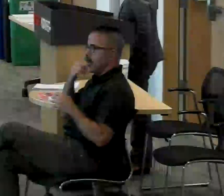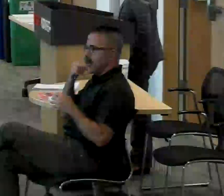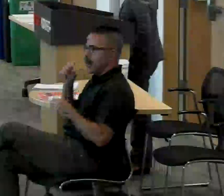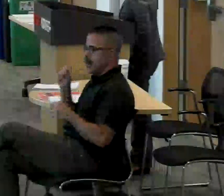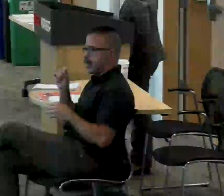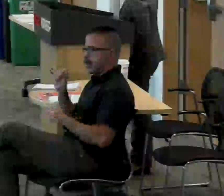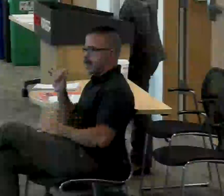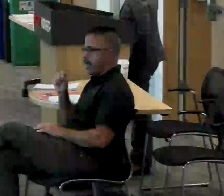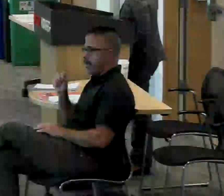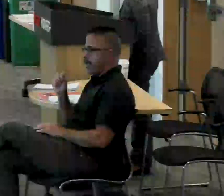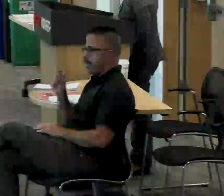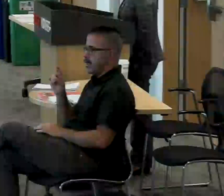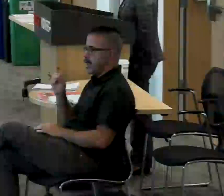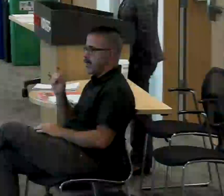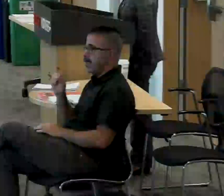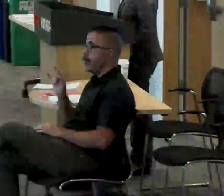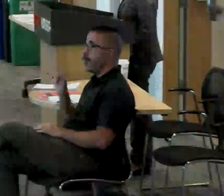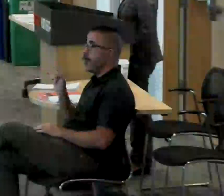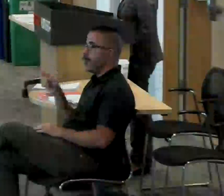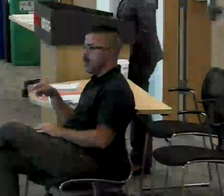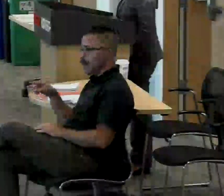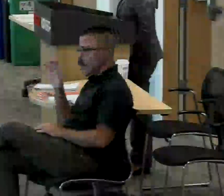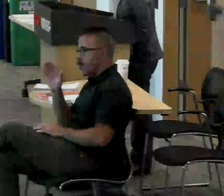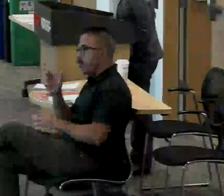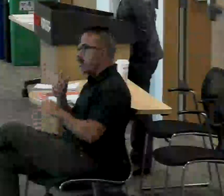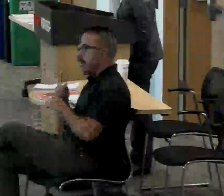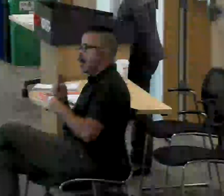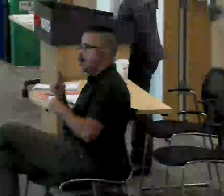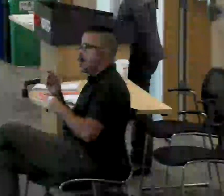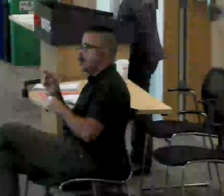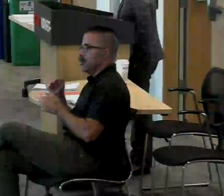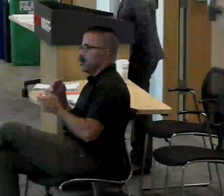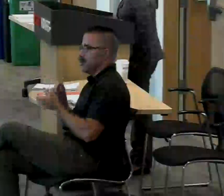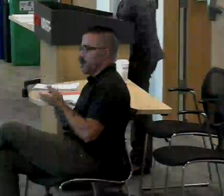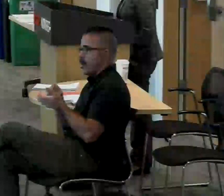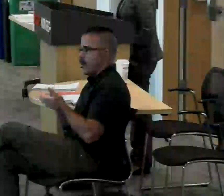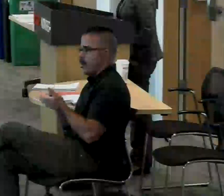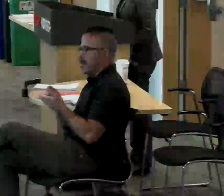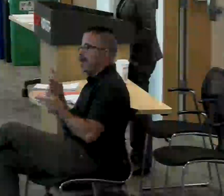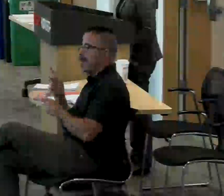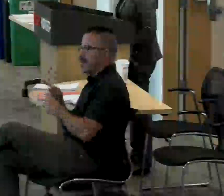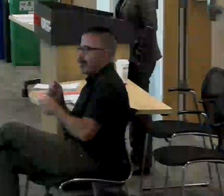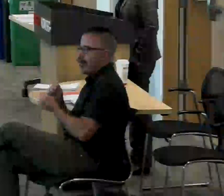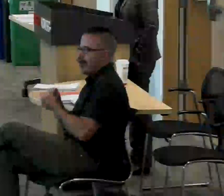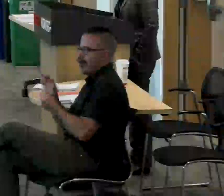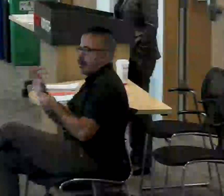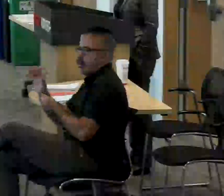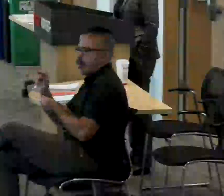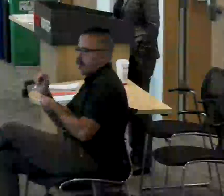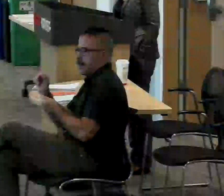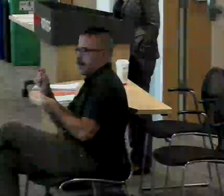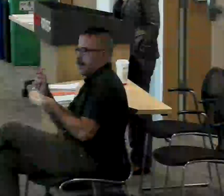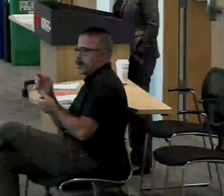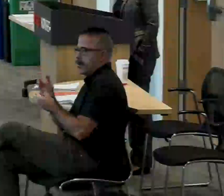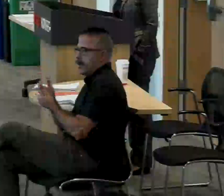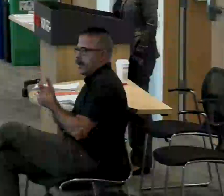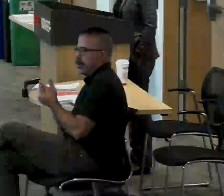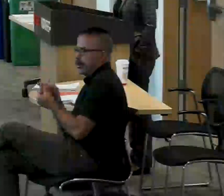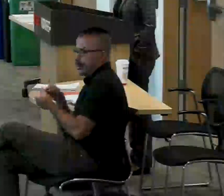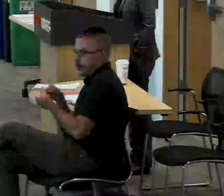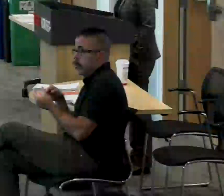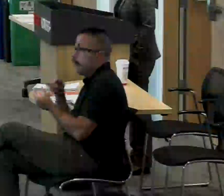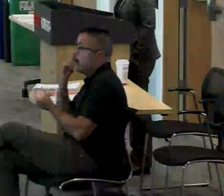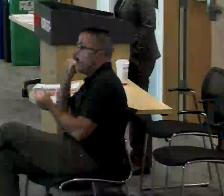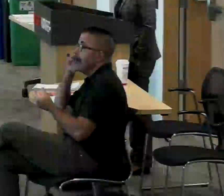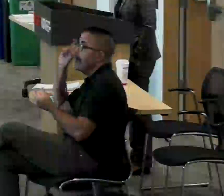So they would get a doctor's note. Again, probably want to keep that with your tax records where you keep your receipts for your ABLE account. And in case